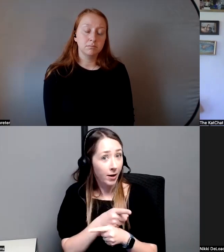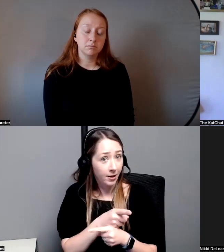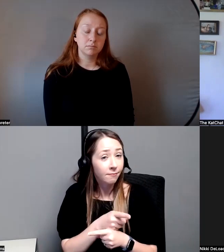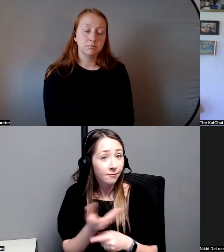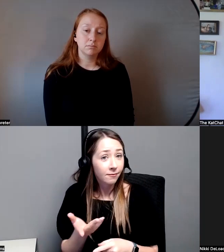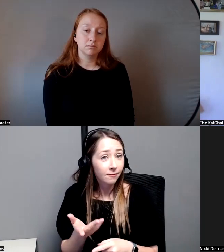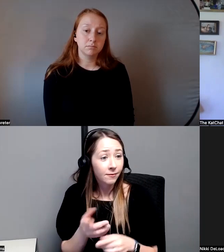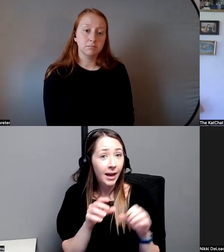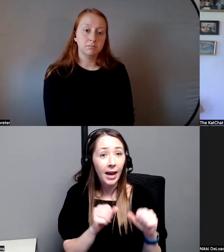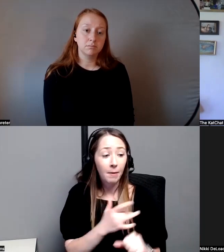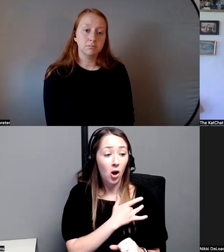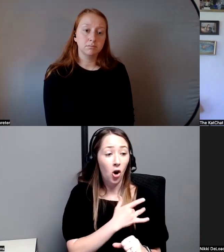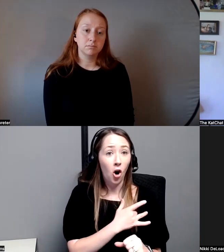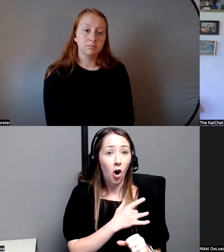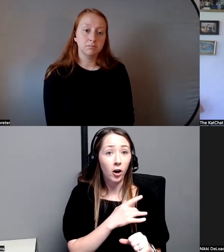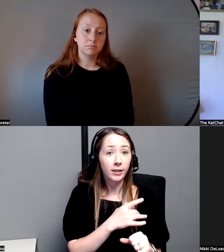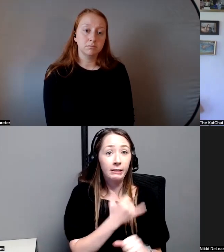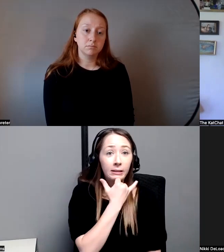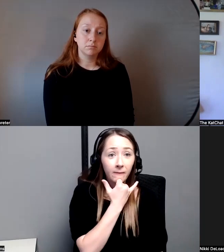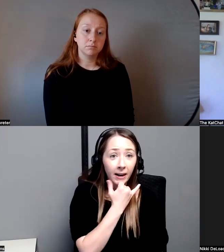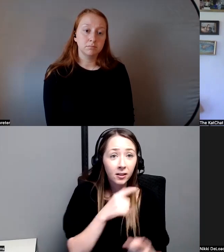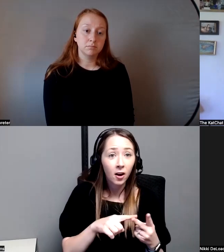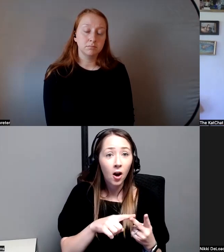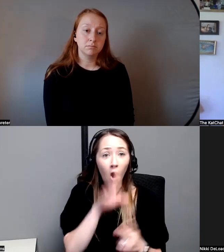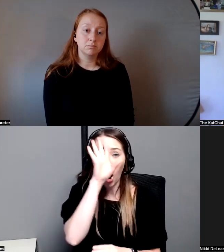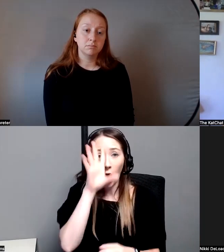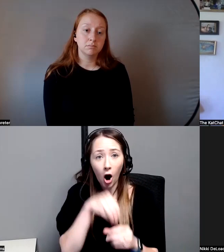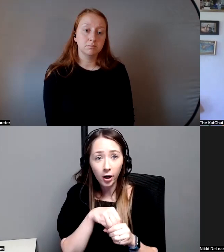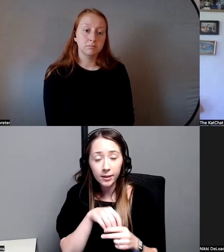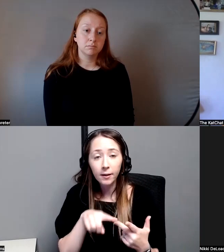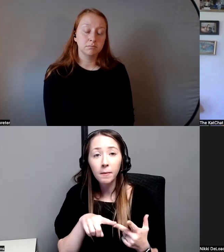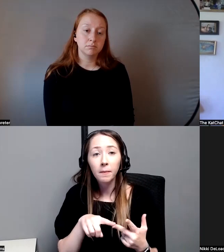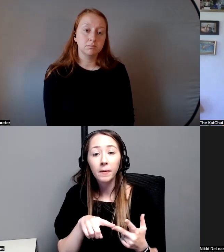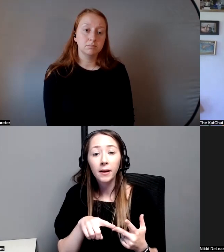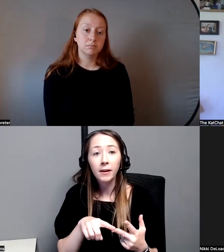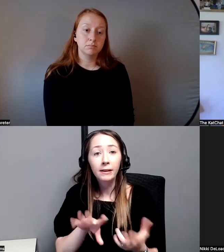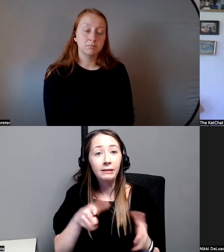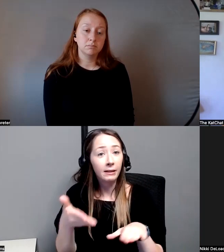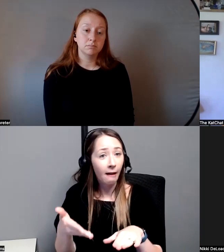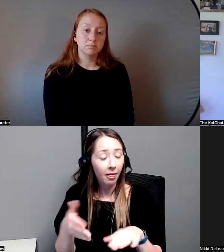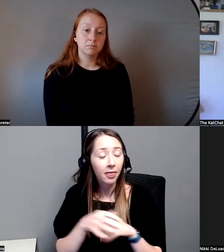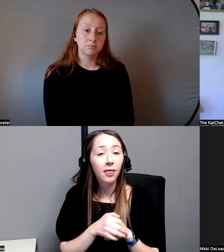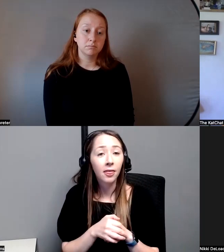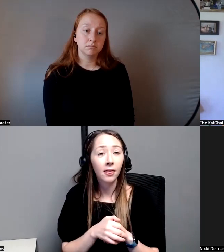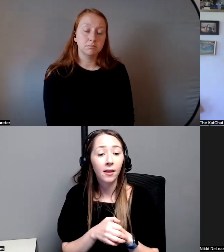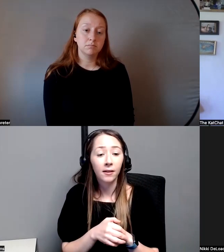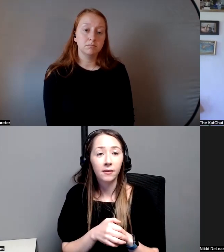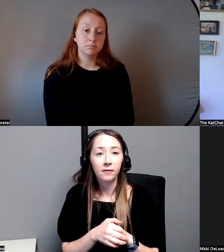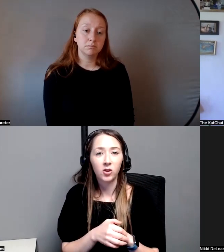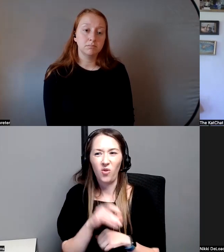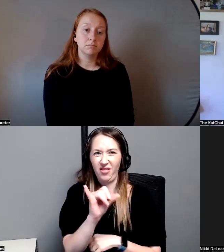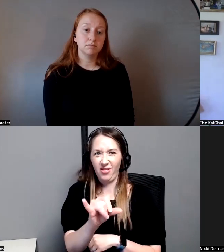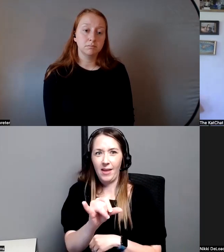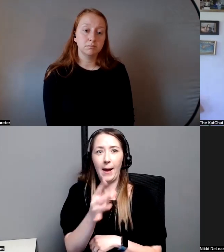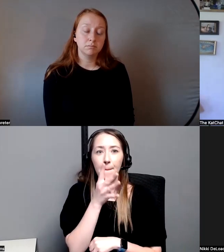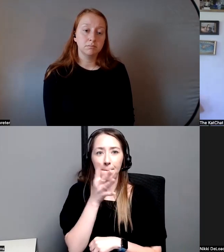it's heart defect, autism, and God forbid, loss, like that is one of the first things that